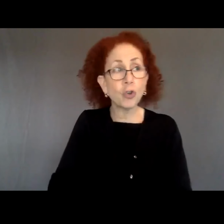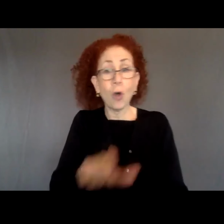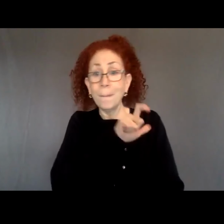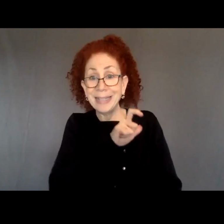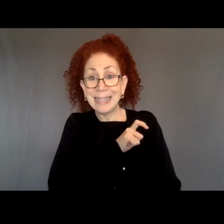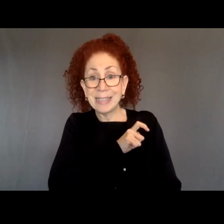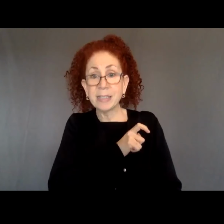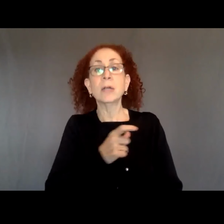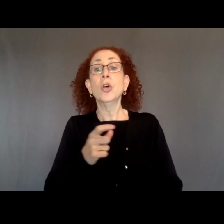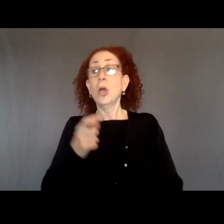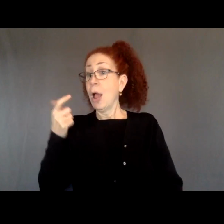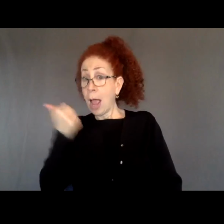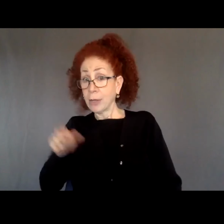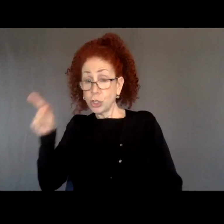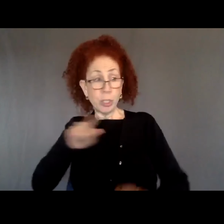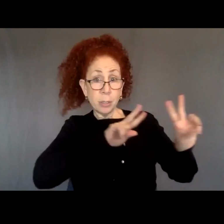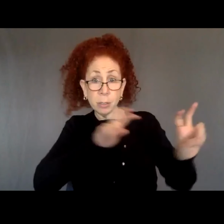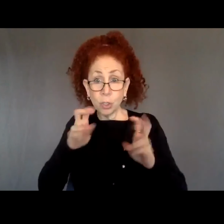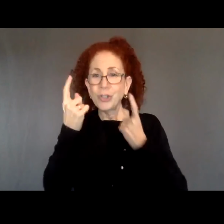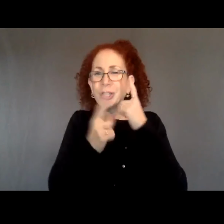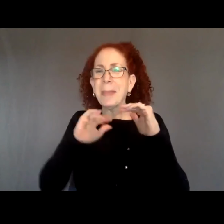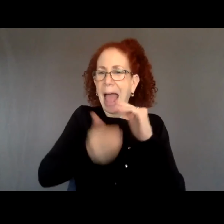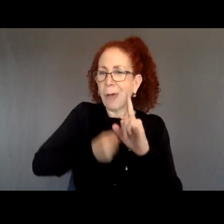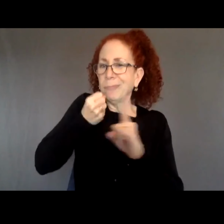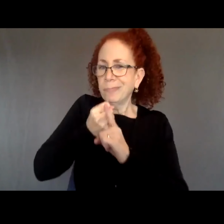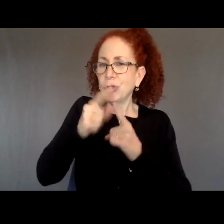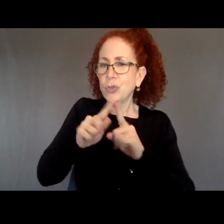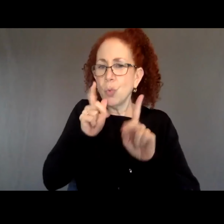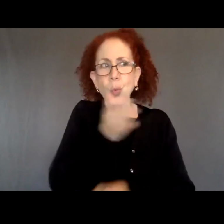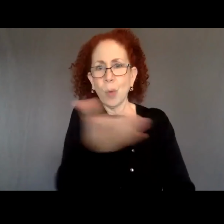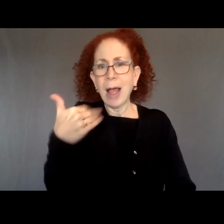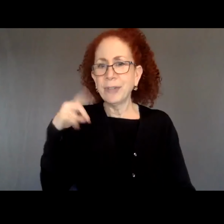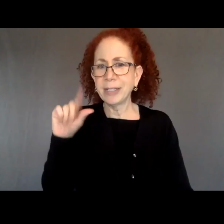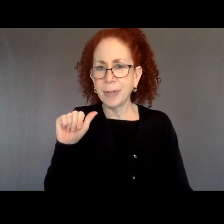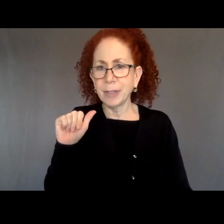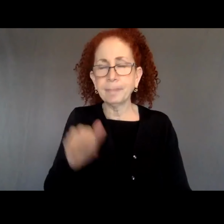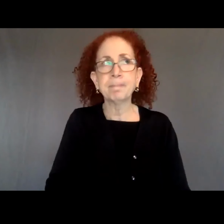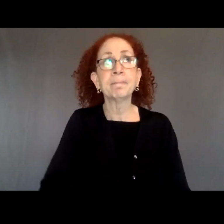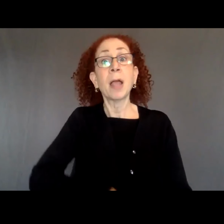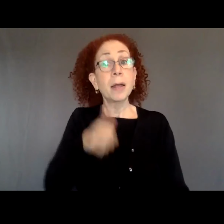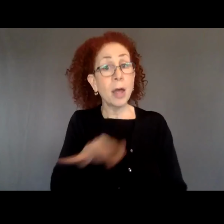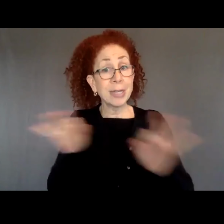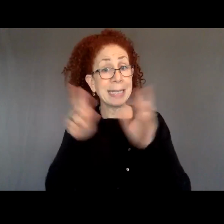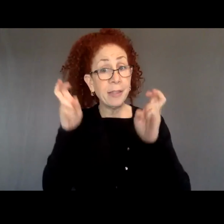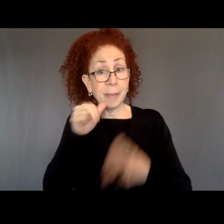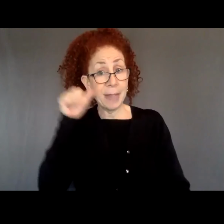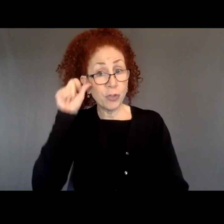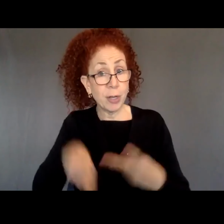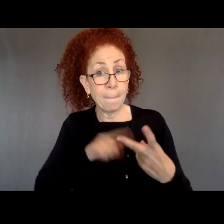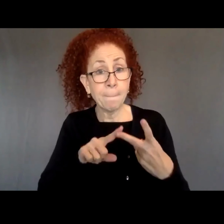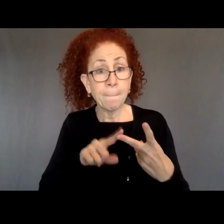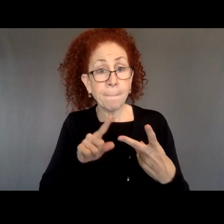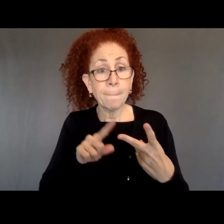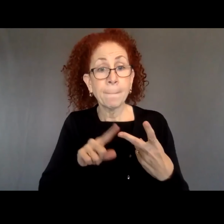she recognizes how these issues matter to people with disabilities. But another key theme was the importance